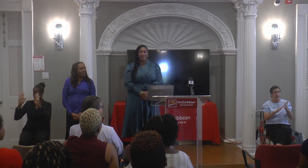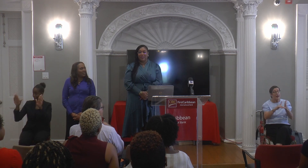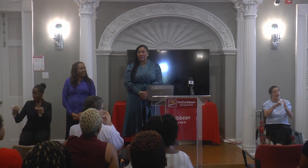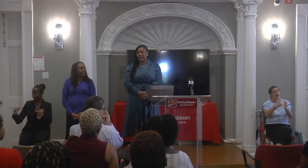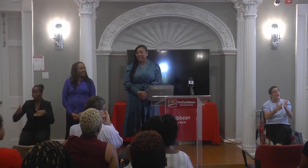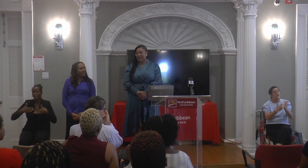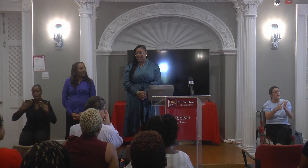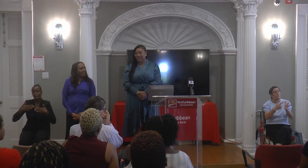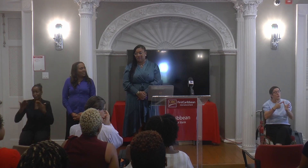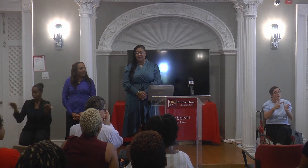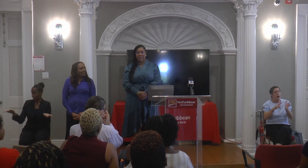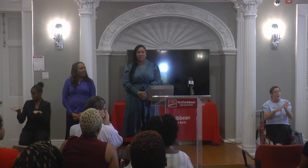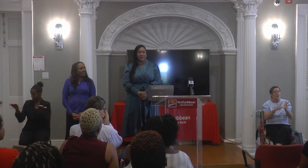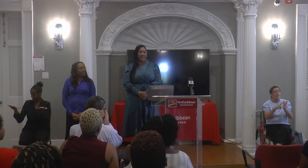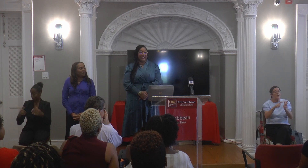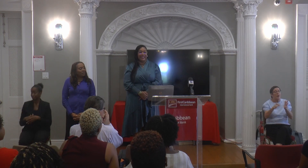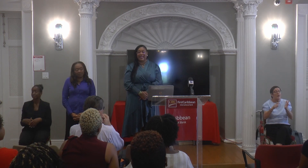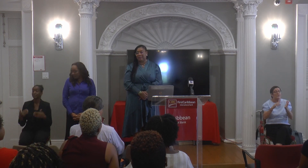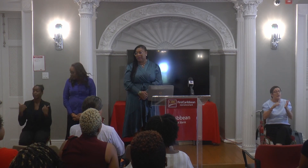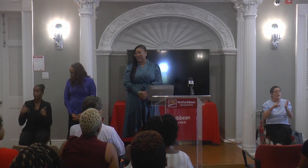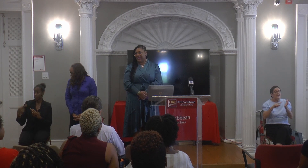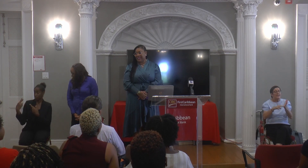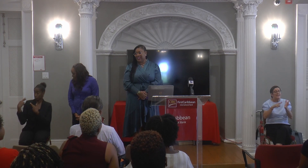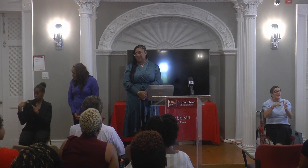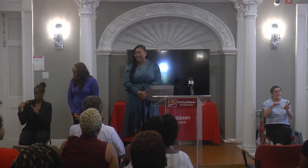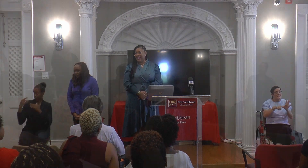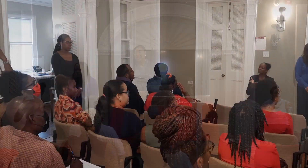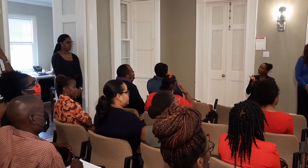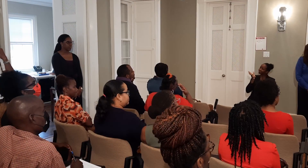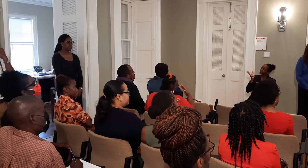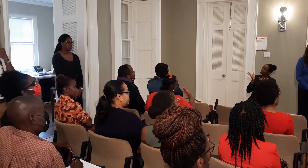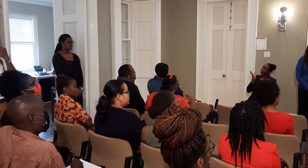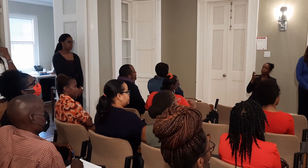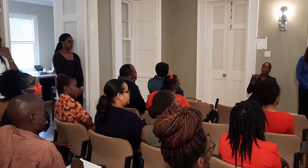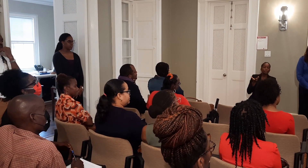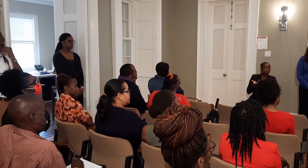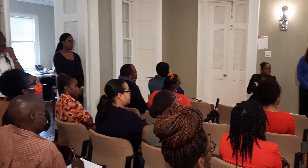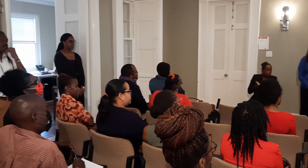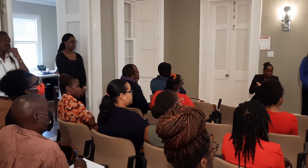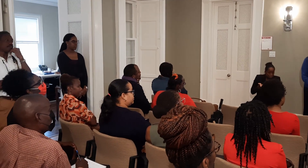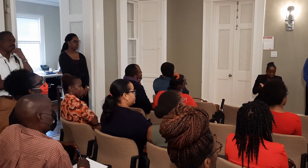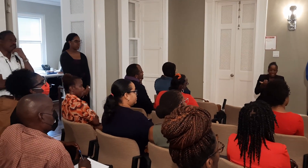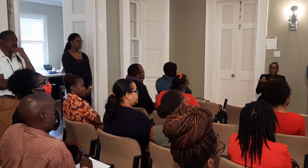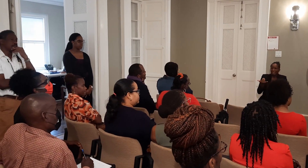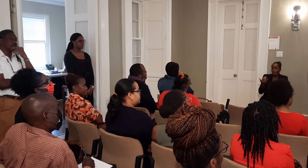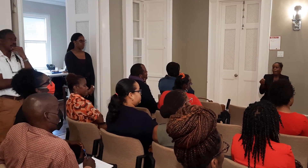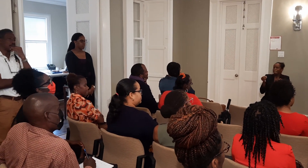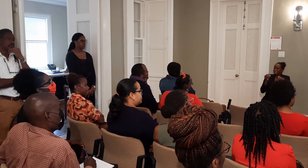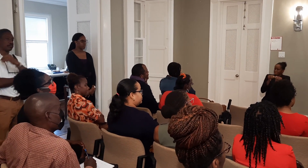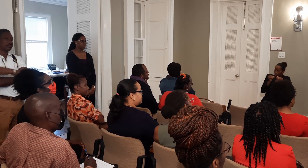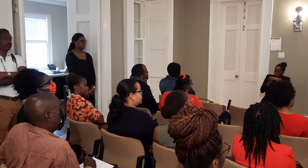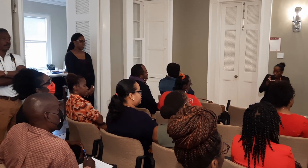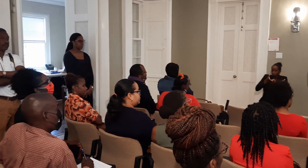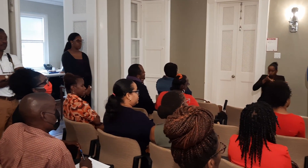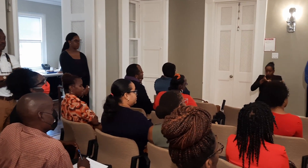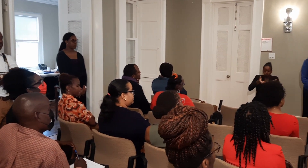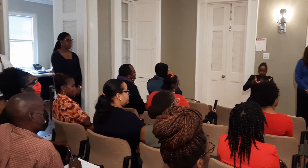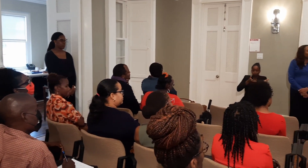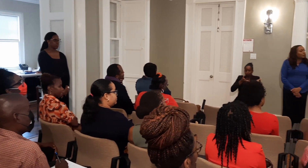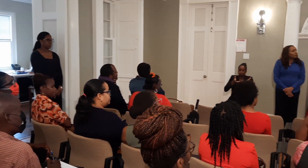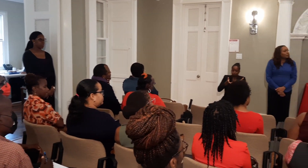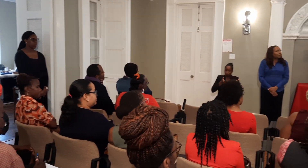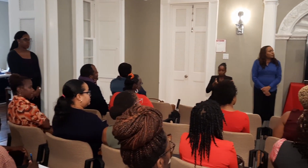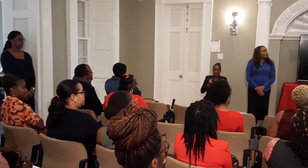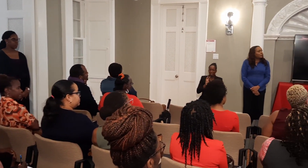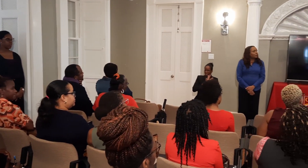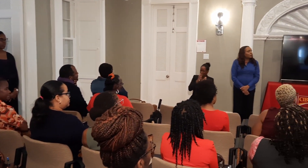Boyce-Taylor. I'm the Associate Director responsible for client and employee engagement. What I do have to say though is that it's interesting